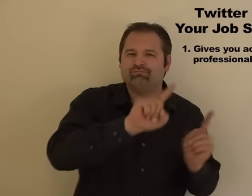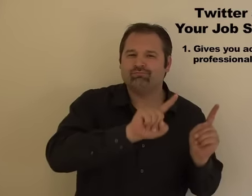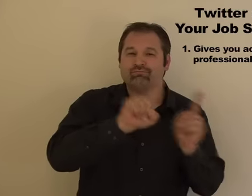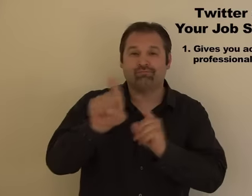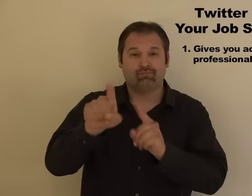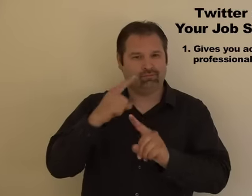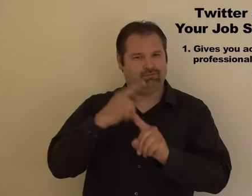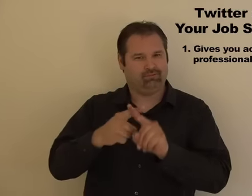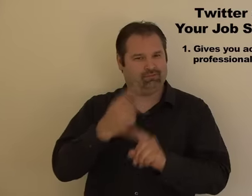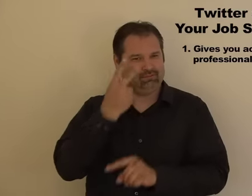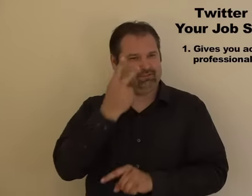speakers,